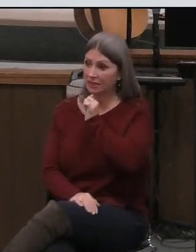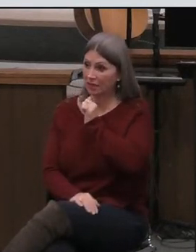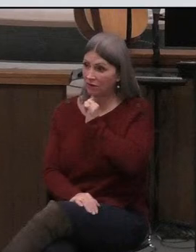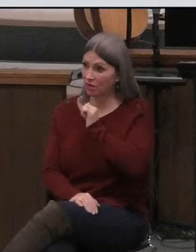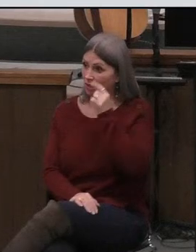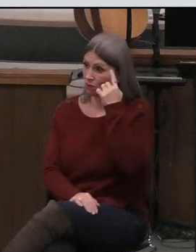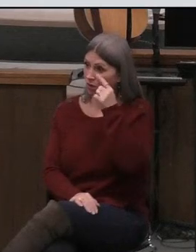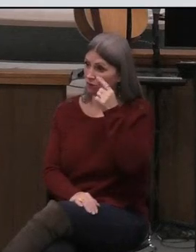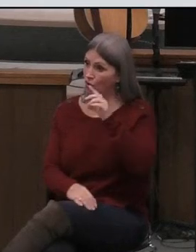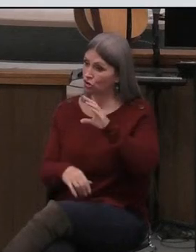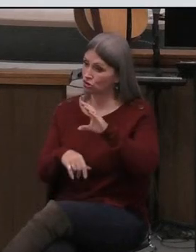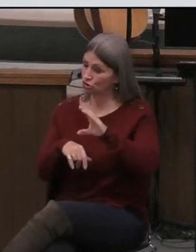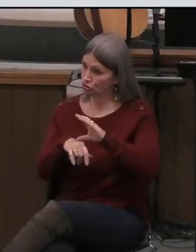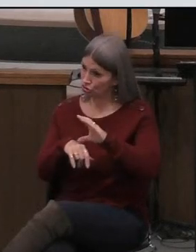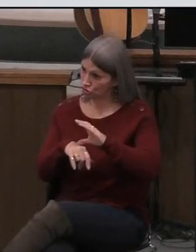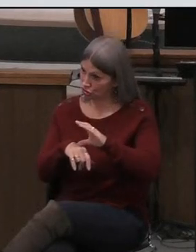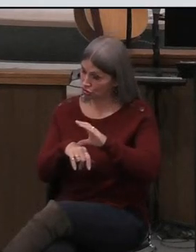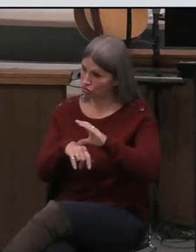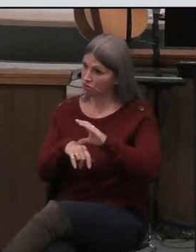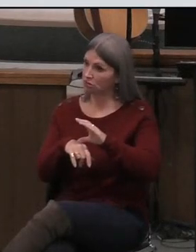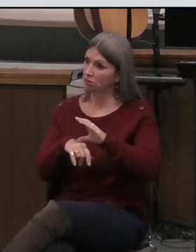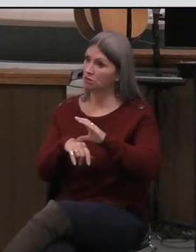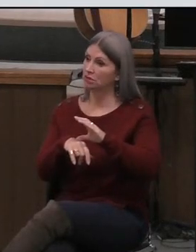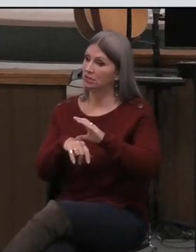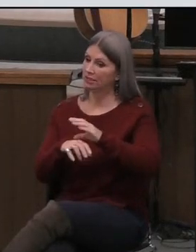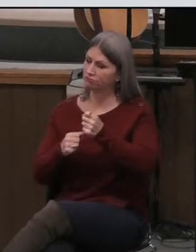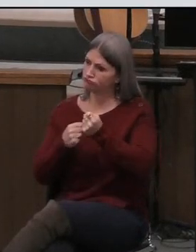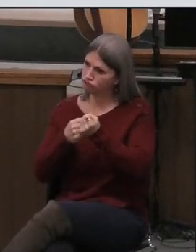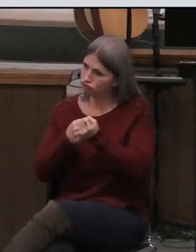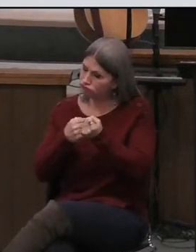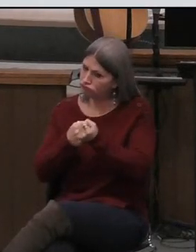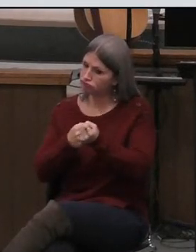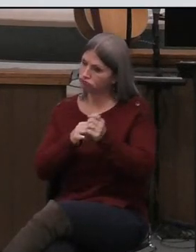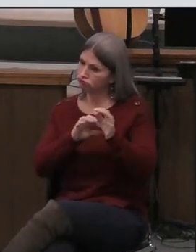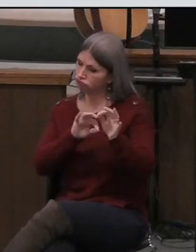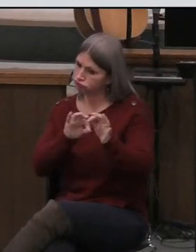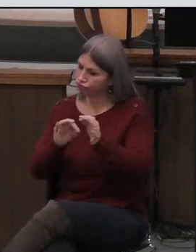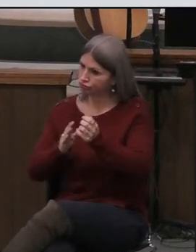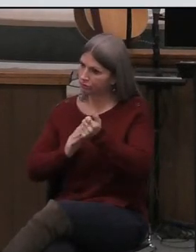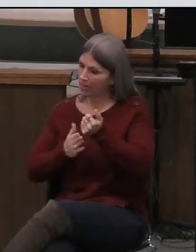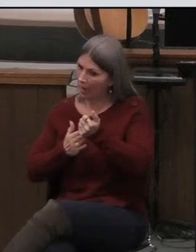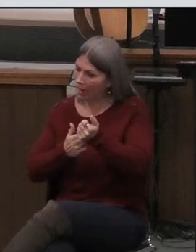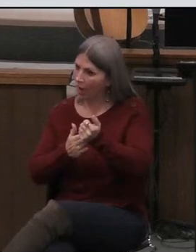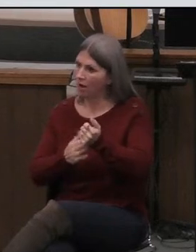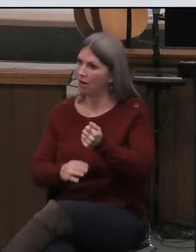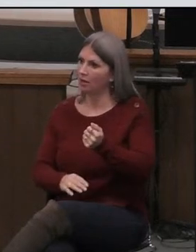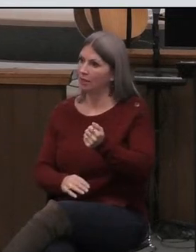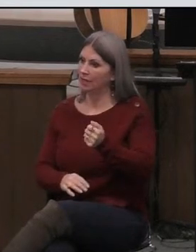church, his stewardship to the church, the great mystery he was given to